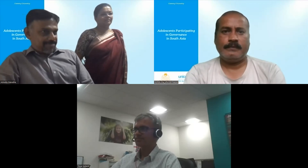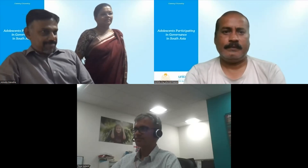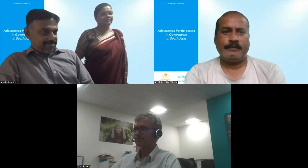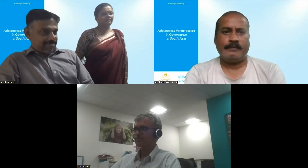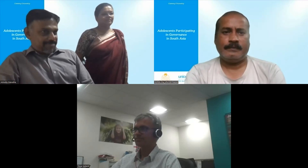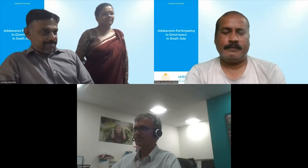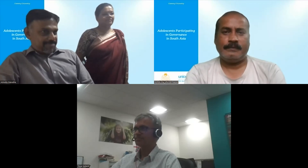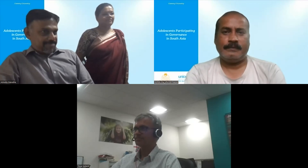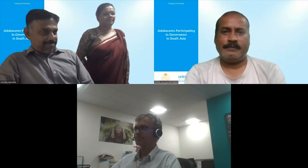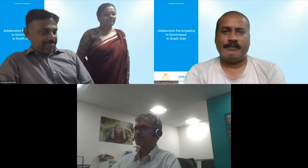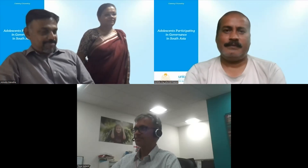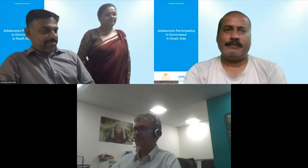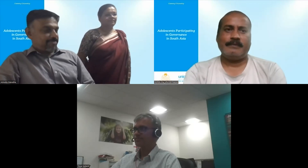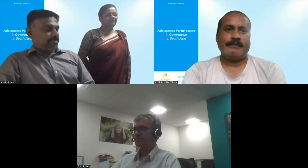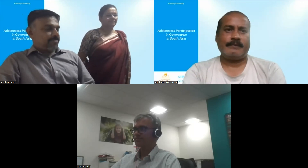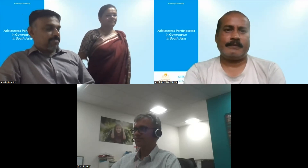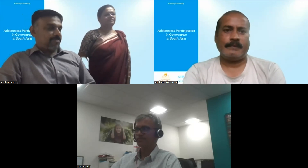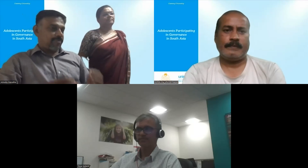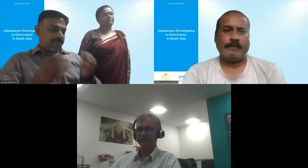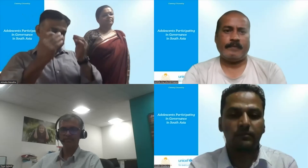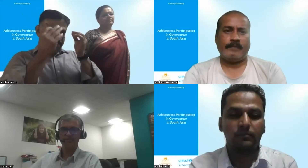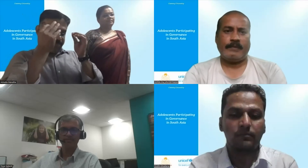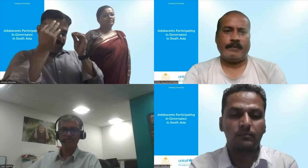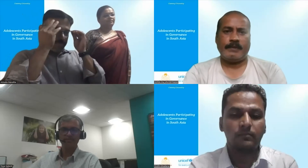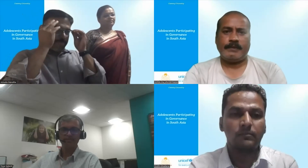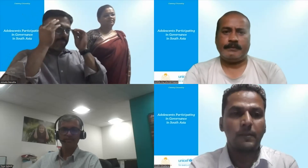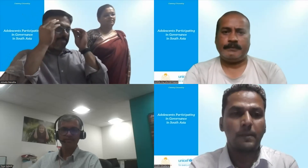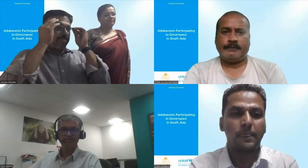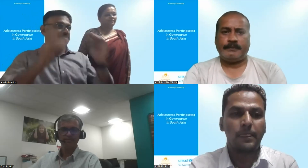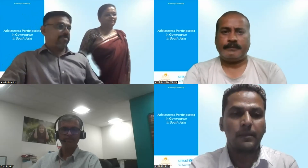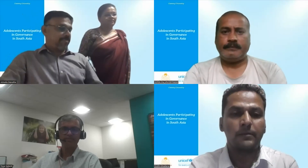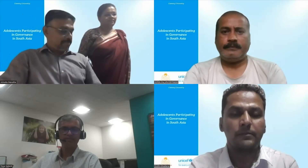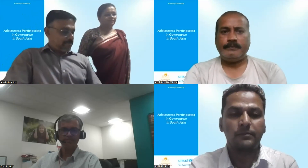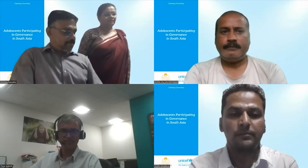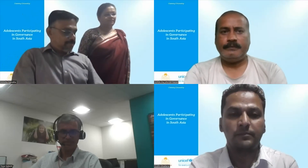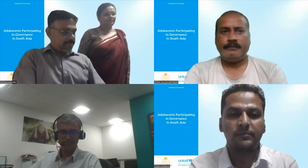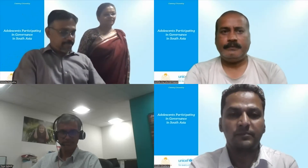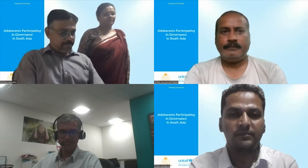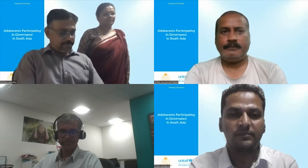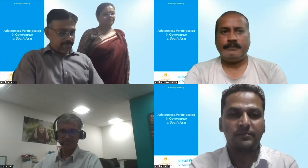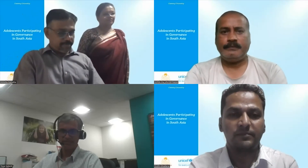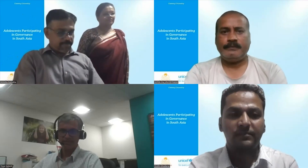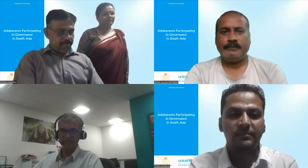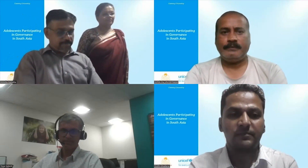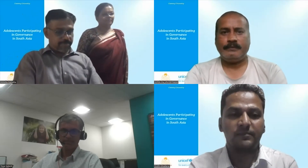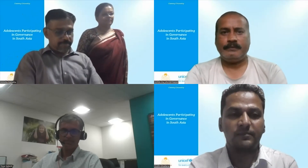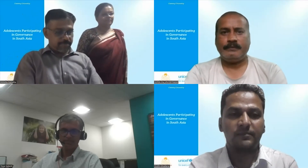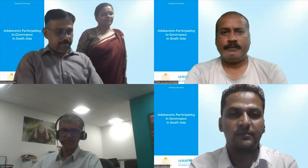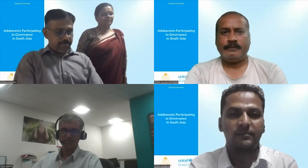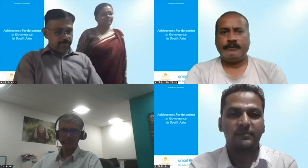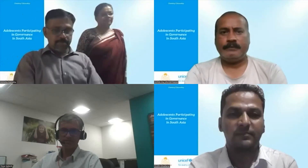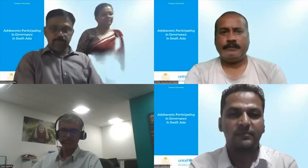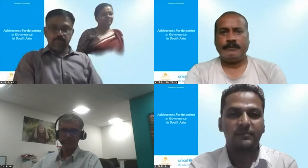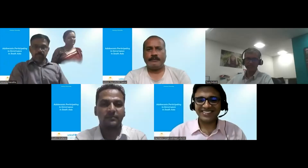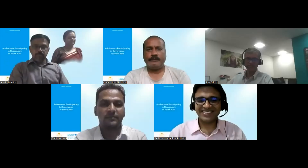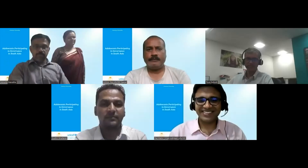and Sudhir Bhattarai, who are UNV specialists working with us, Africa Mukaneto and Asha Chetri, who